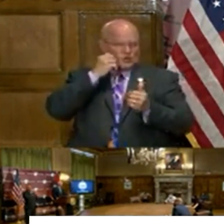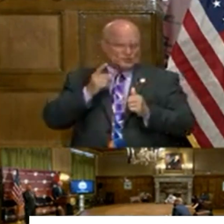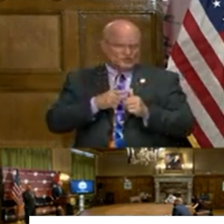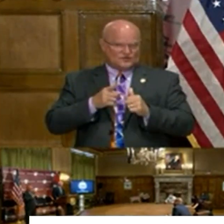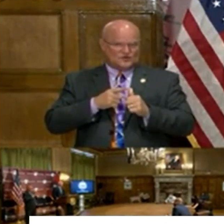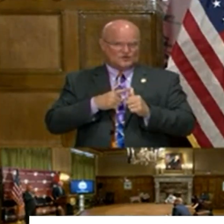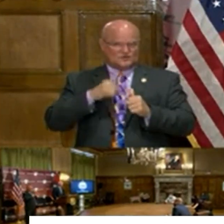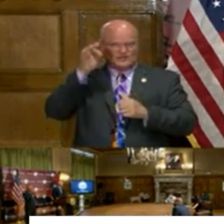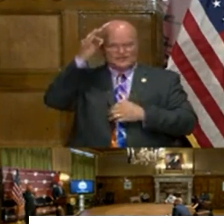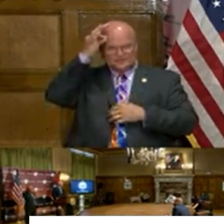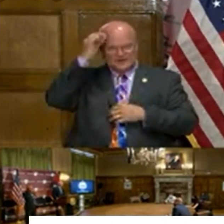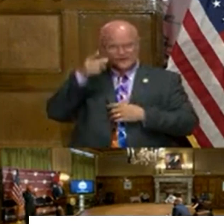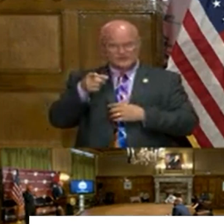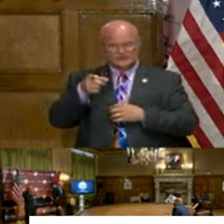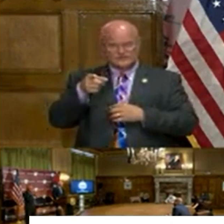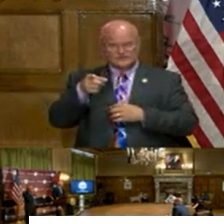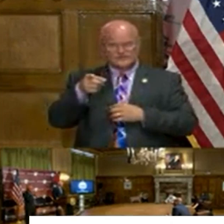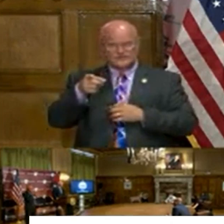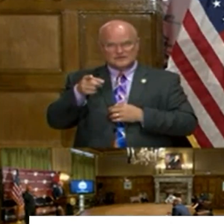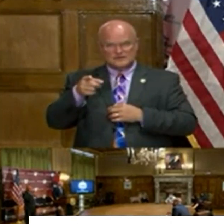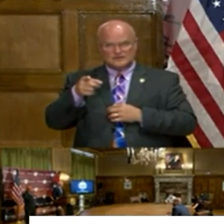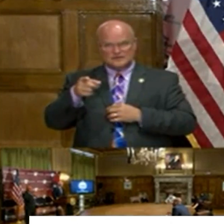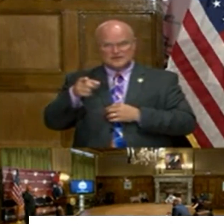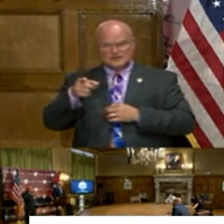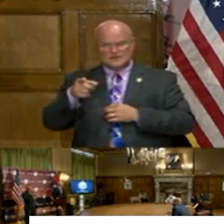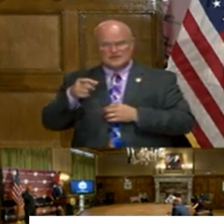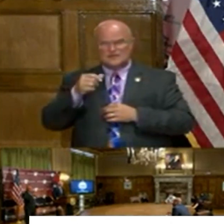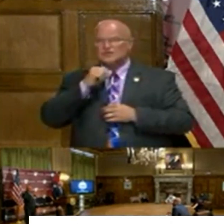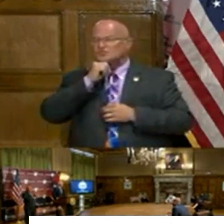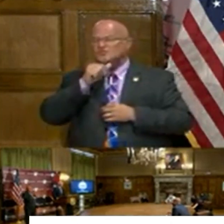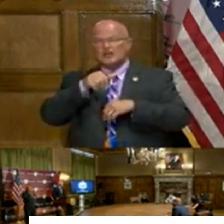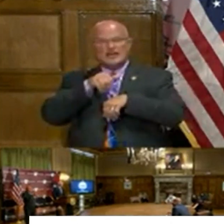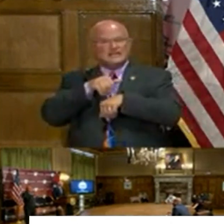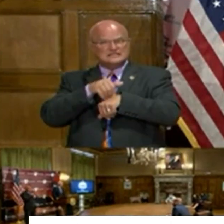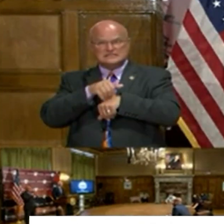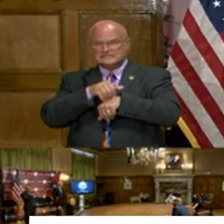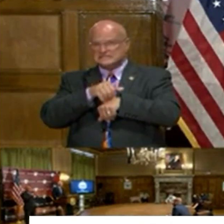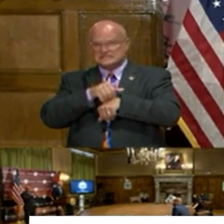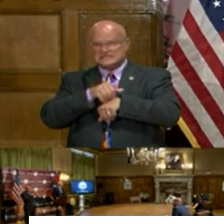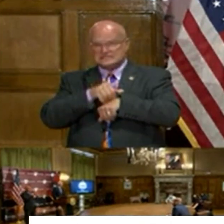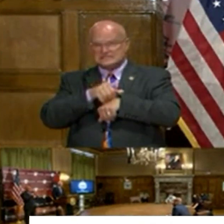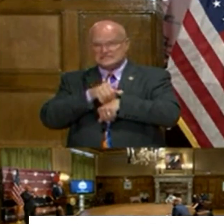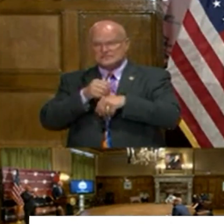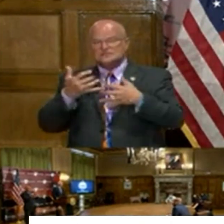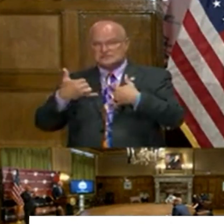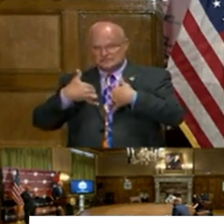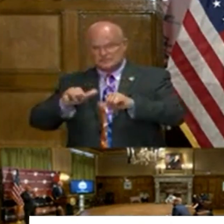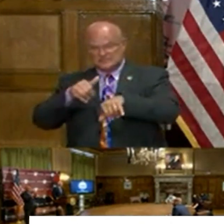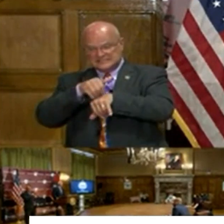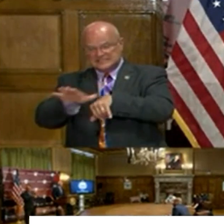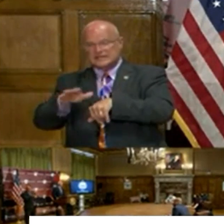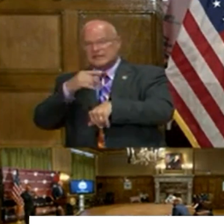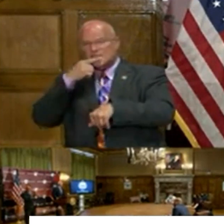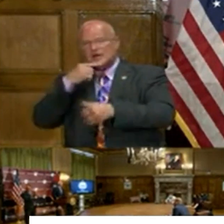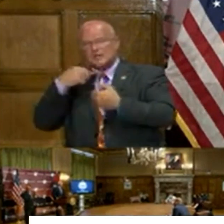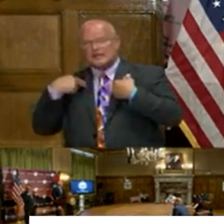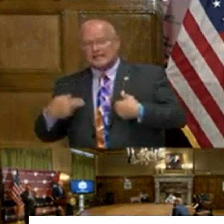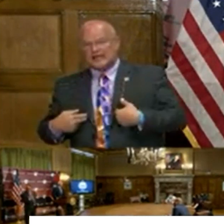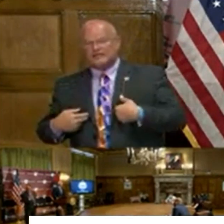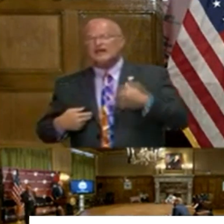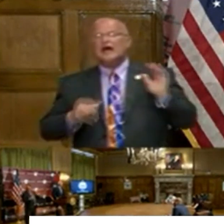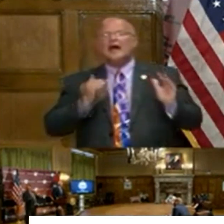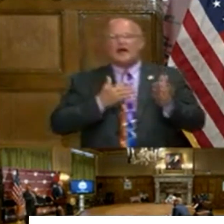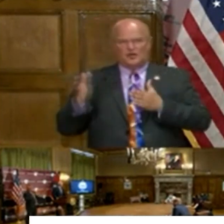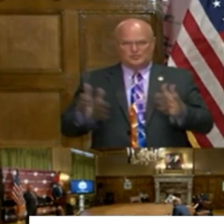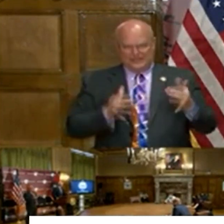first. But the state is still, you're not changing where you want to send them. You're still wanting to send them to those local public health offices? That's correct. Our strategy